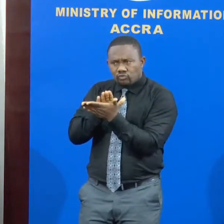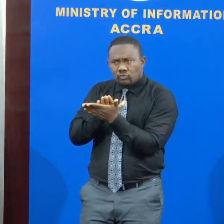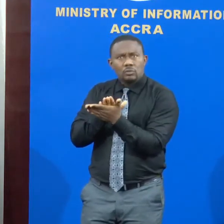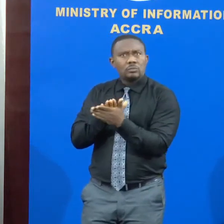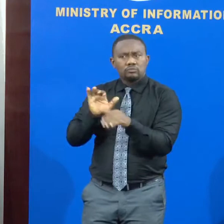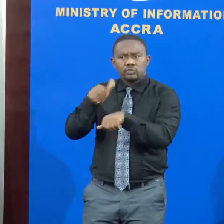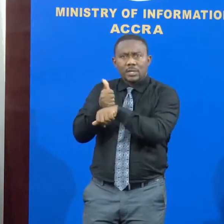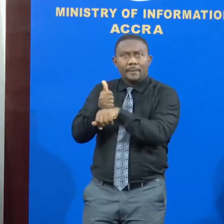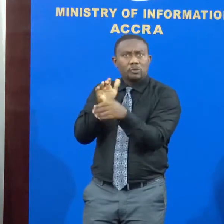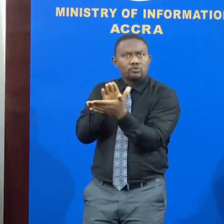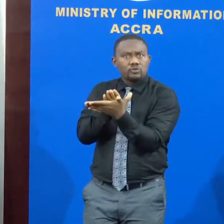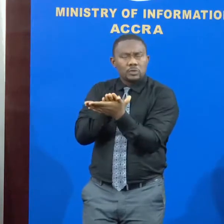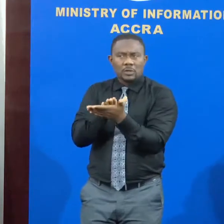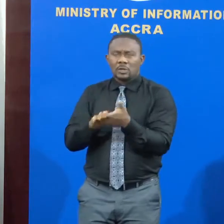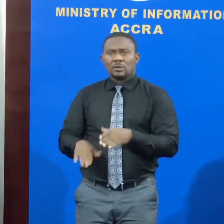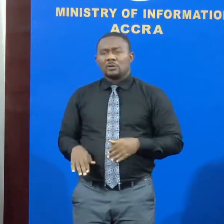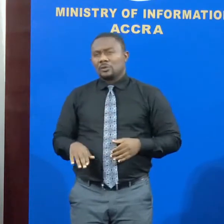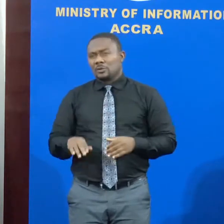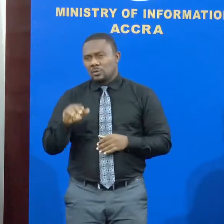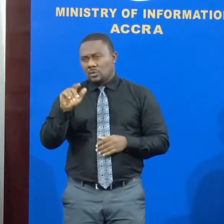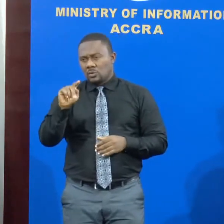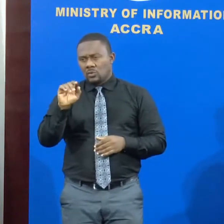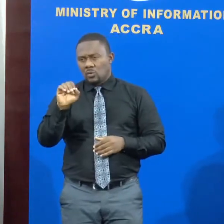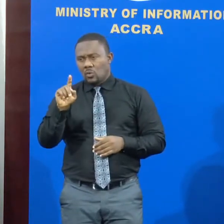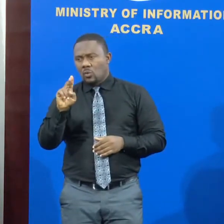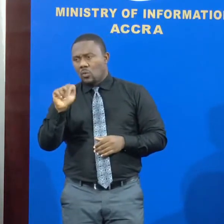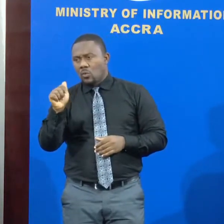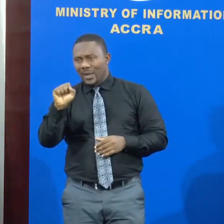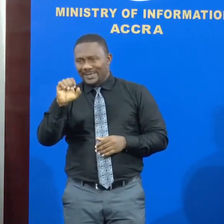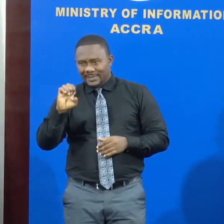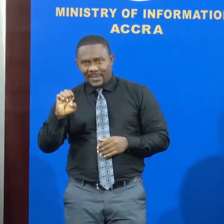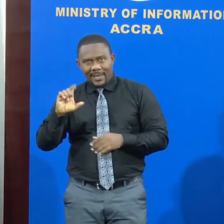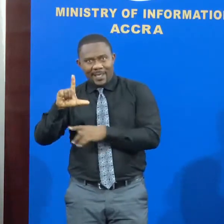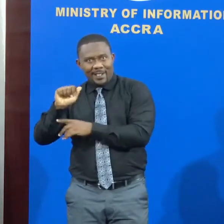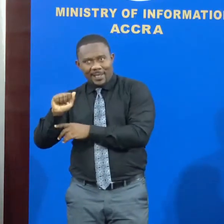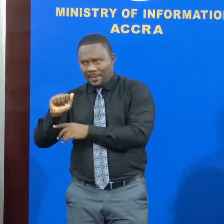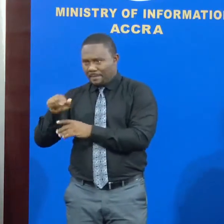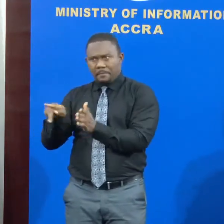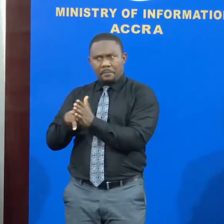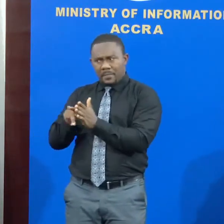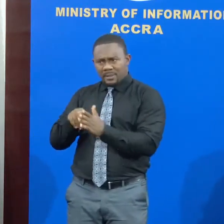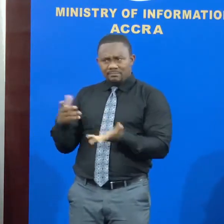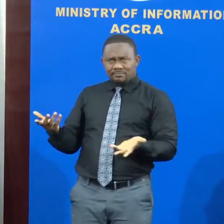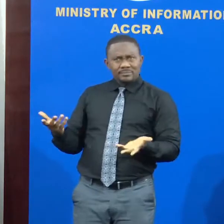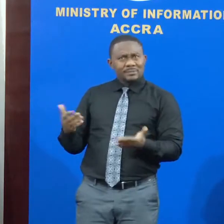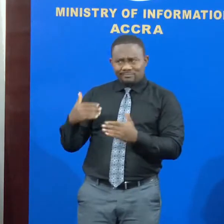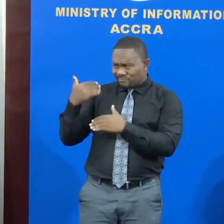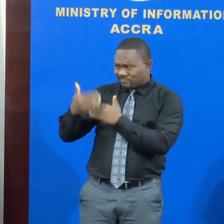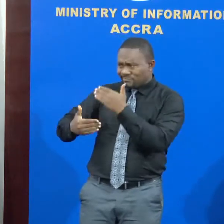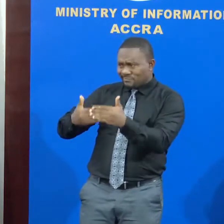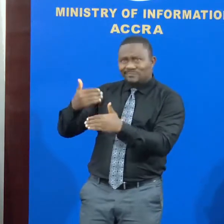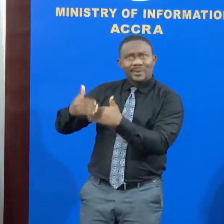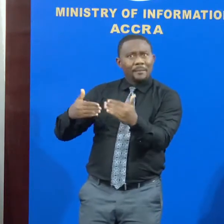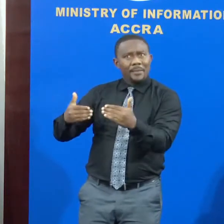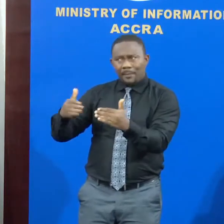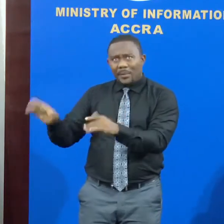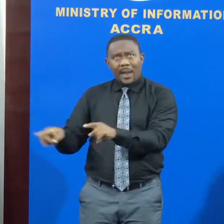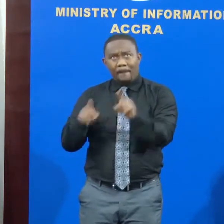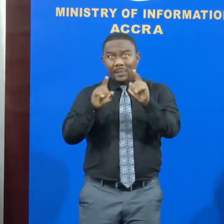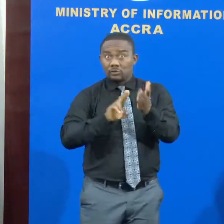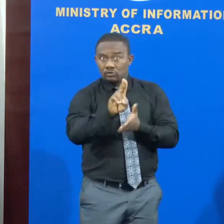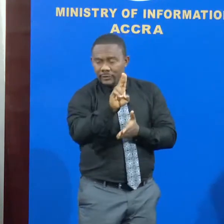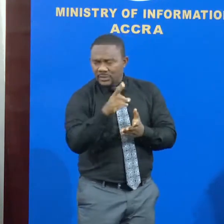at Tokwasi LA Primary and see the person's educational journey all the way to university,